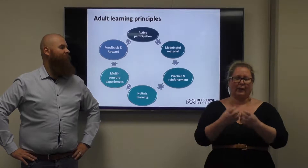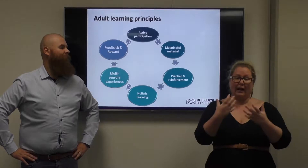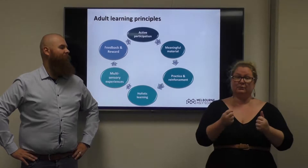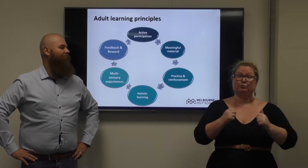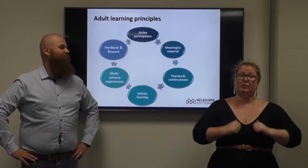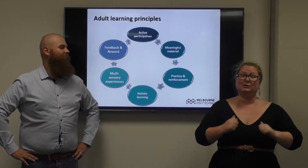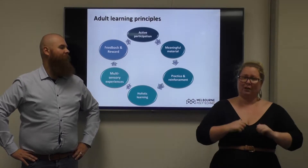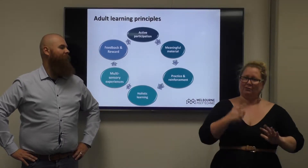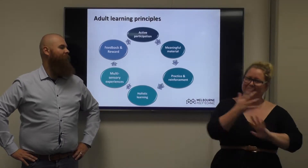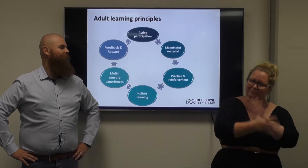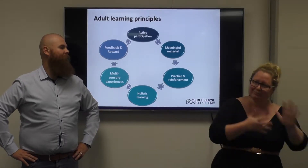Holistic learning.